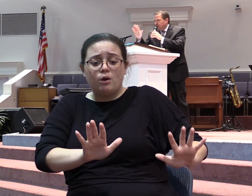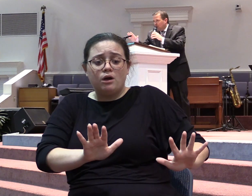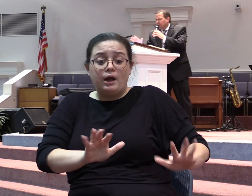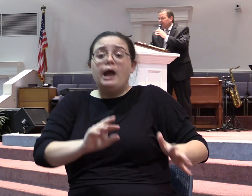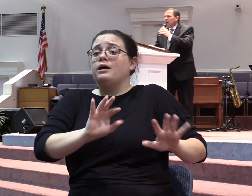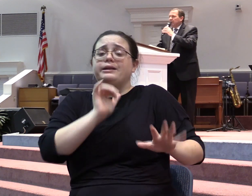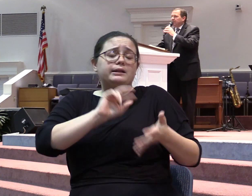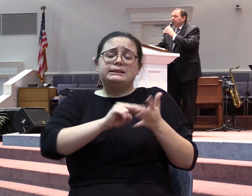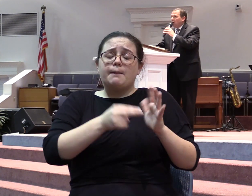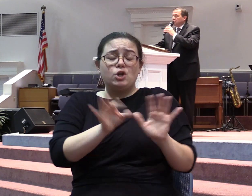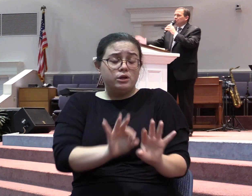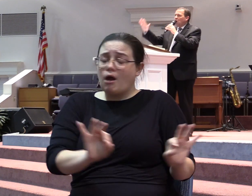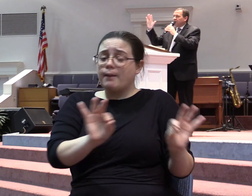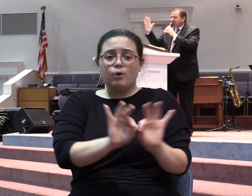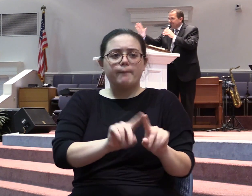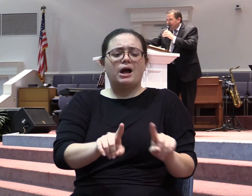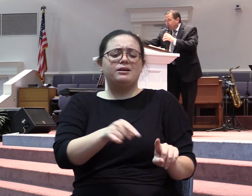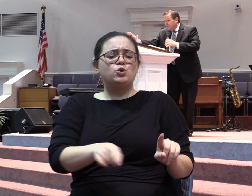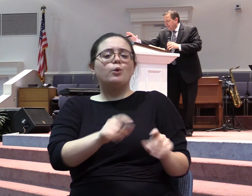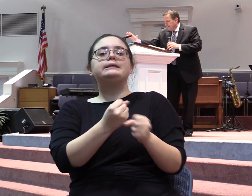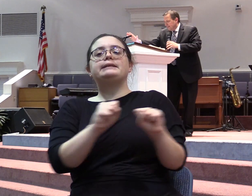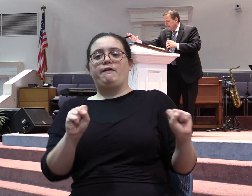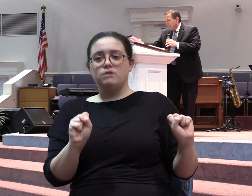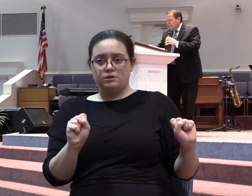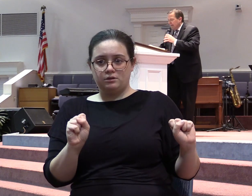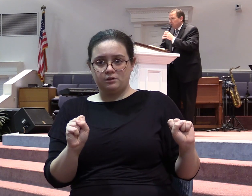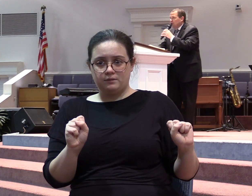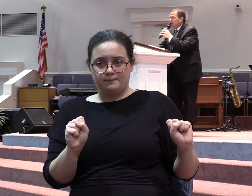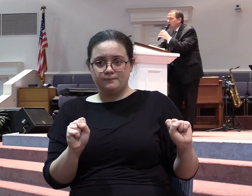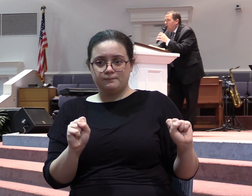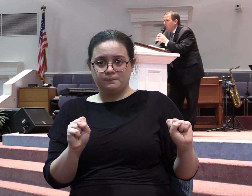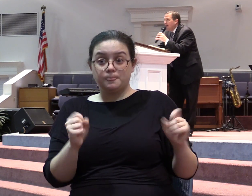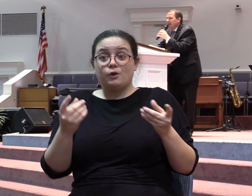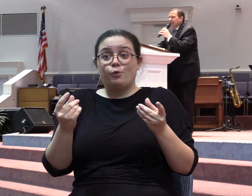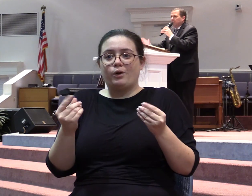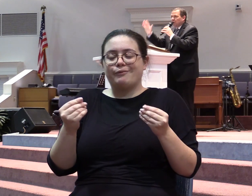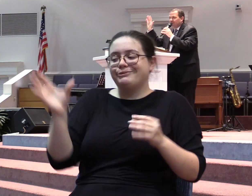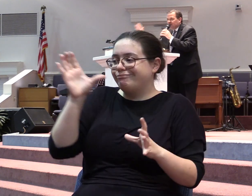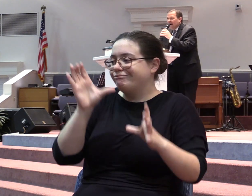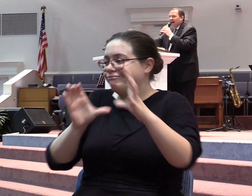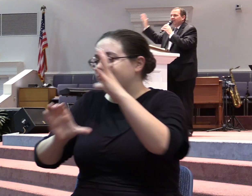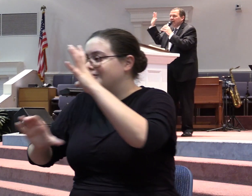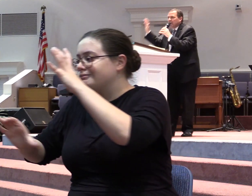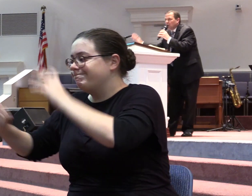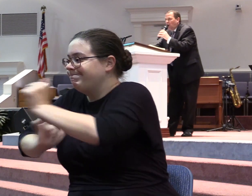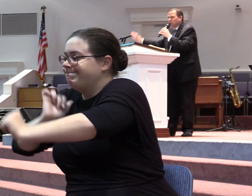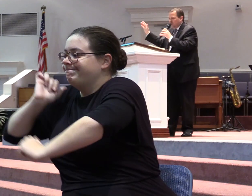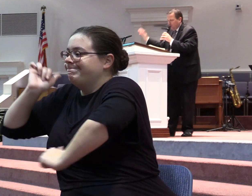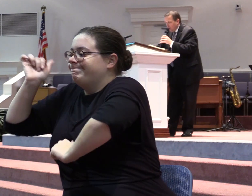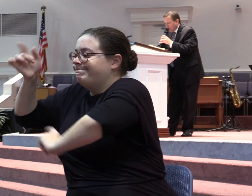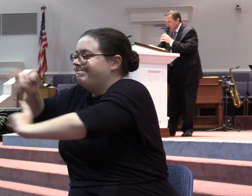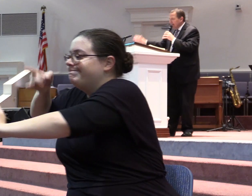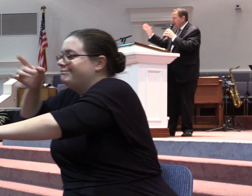not important, but because you are safe. And I'm going to go and I'm going to find that